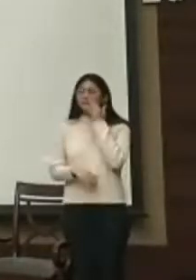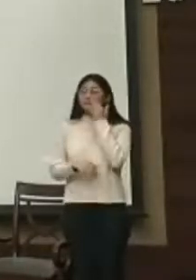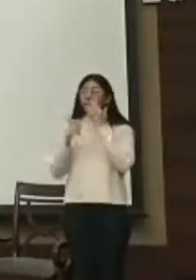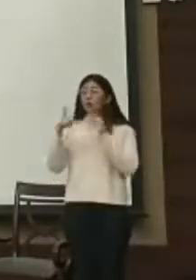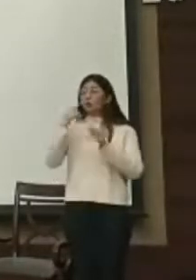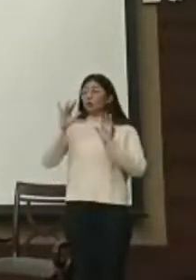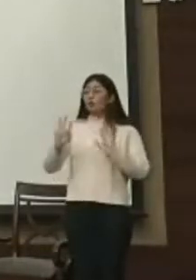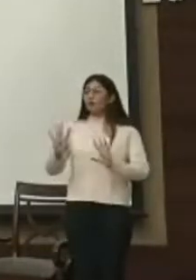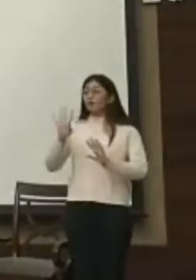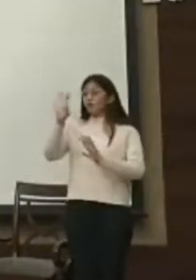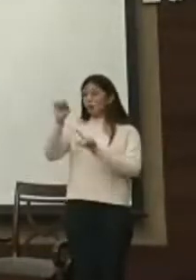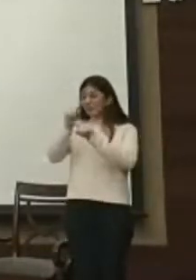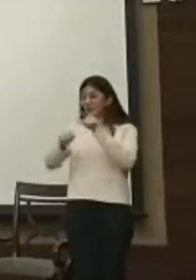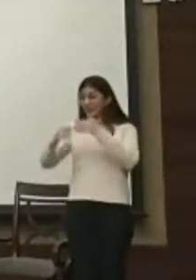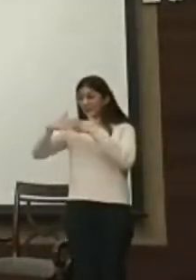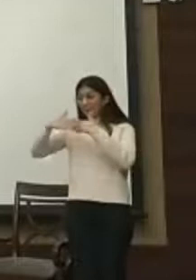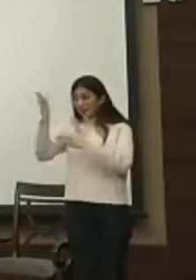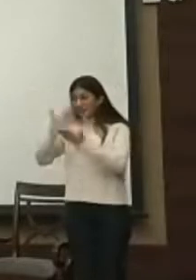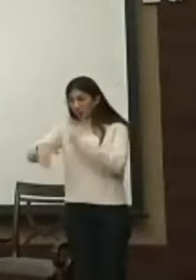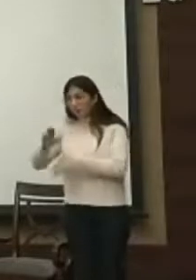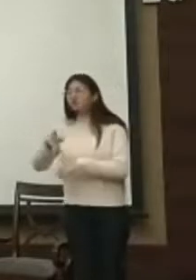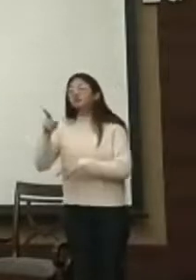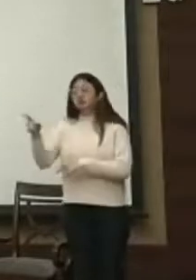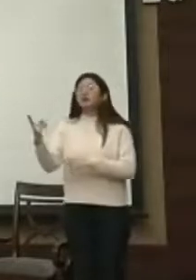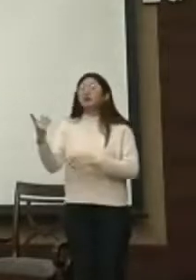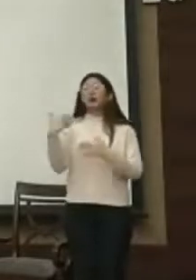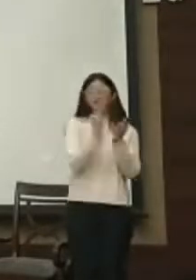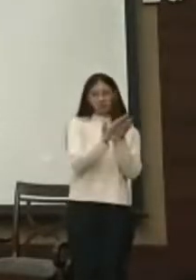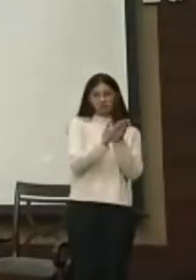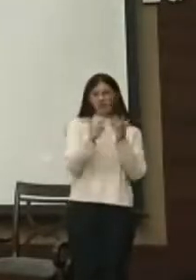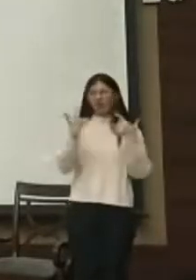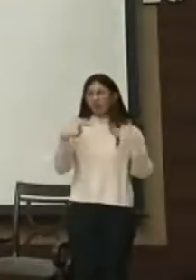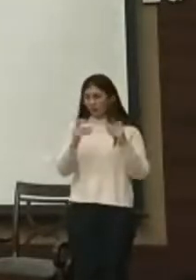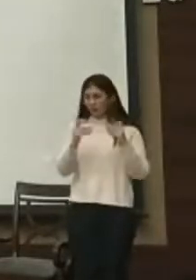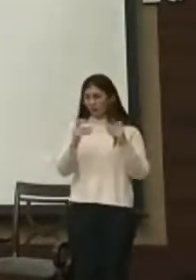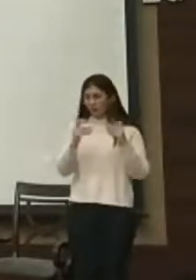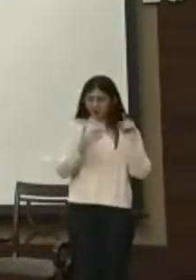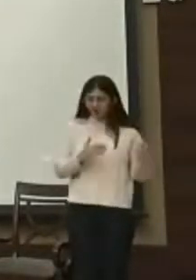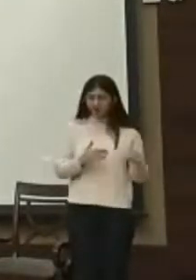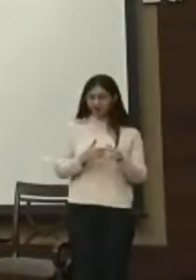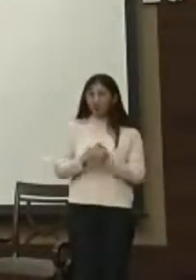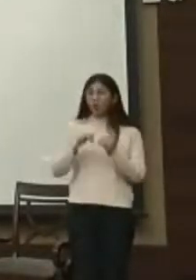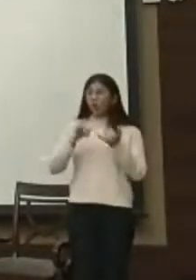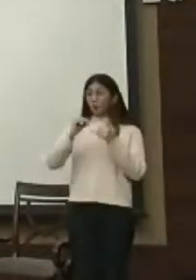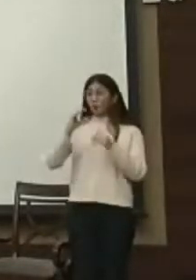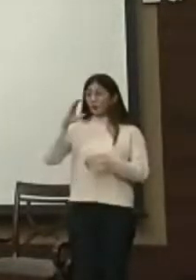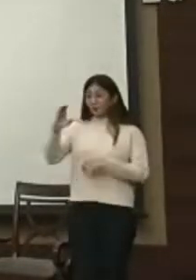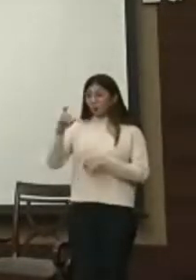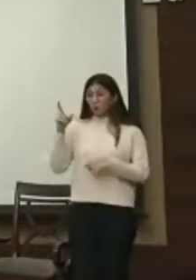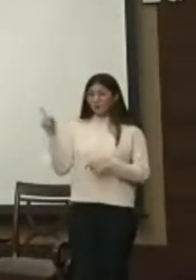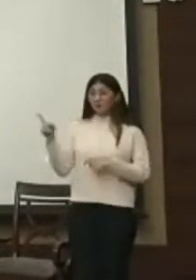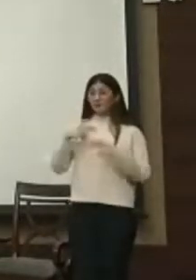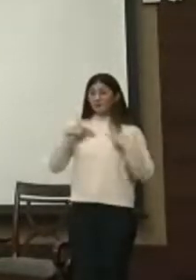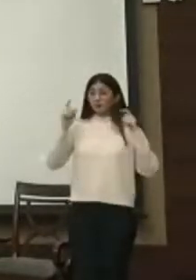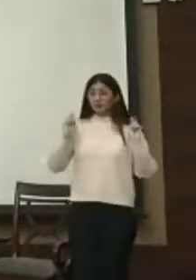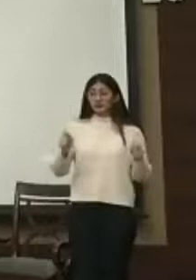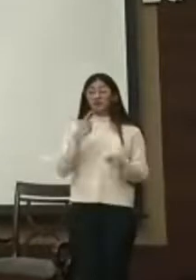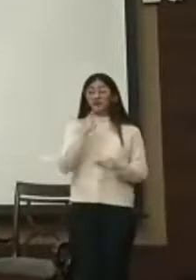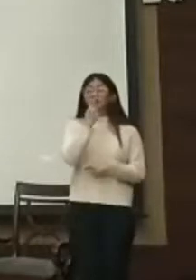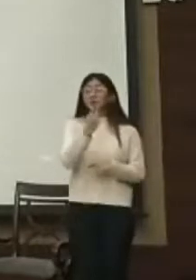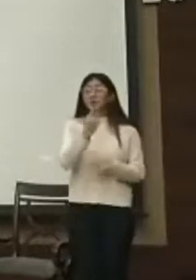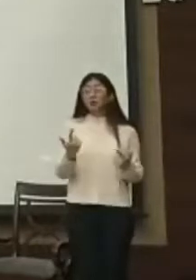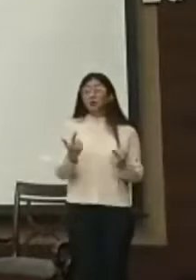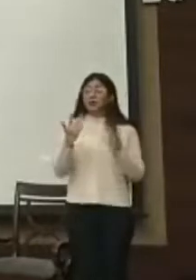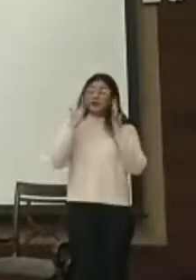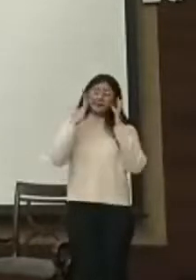excess of 40% of disabilities. The Supreme Court, in one of its judgments, said there is a great necessity of creating the